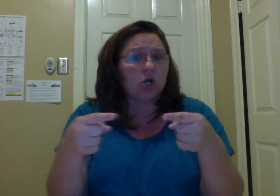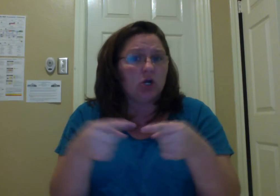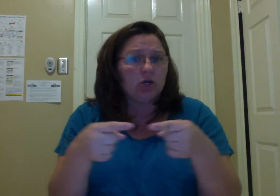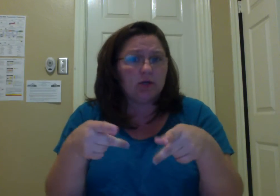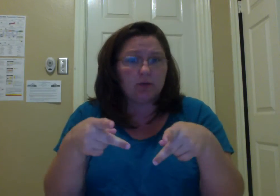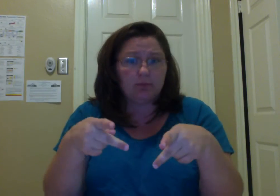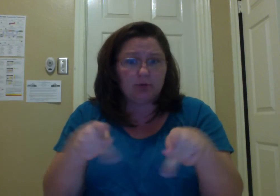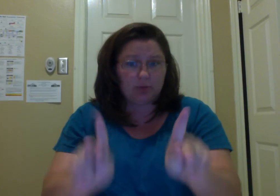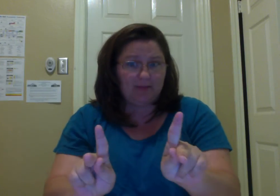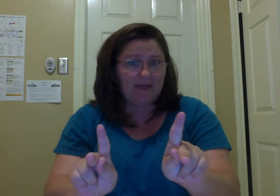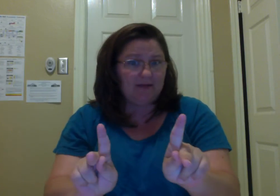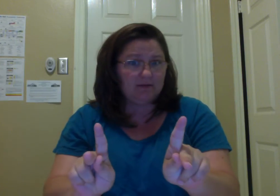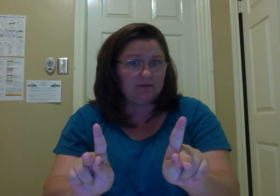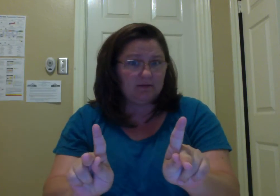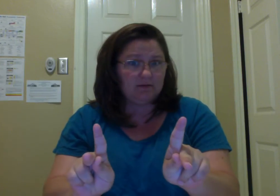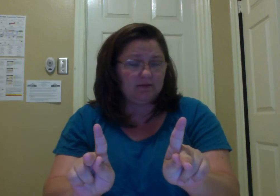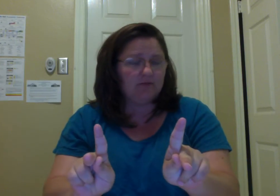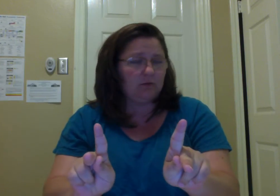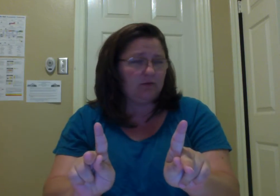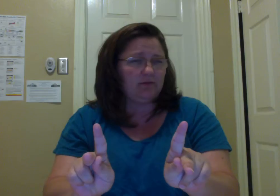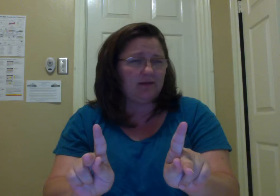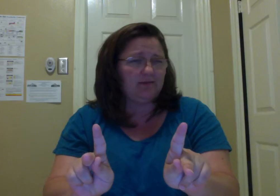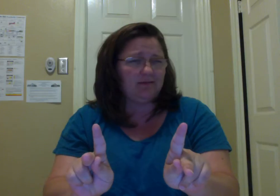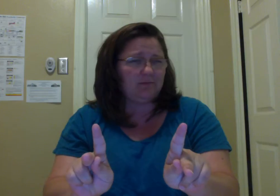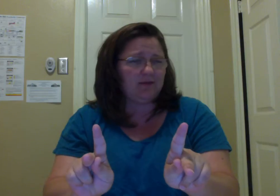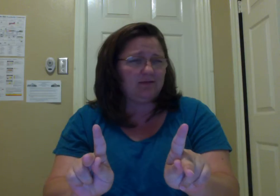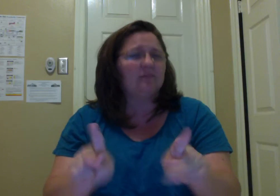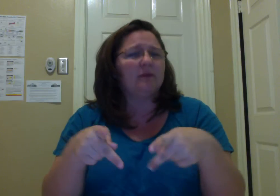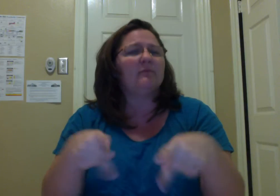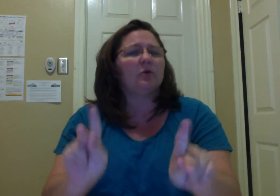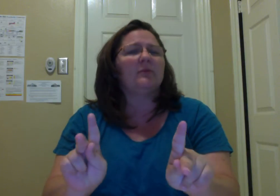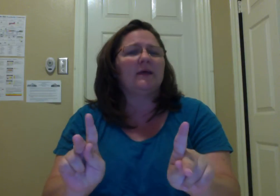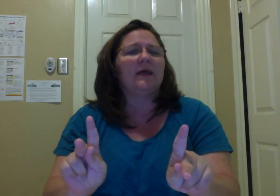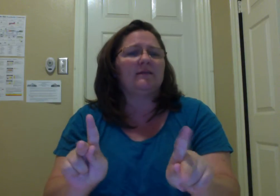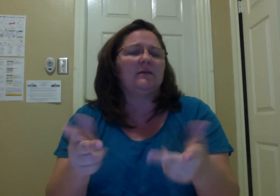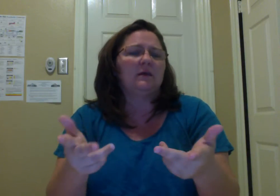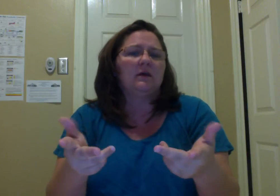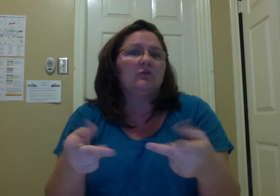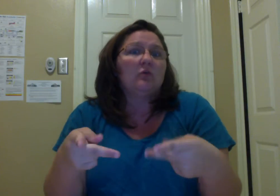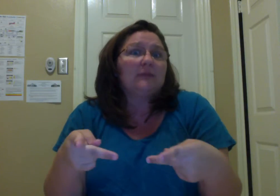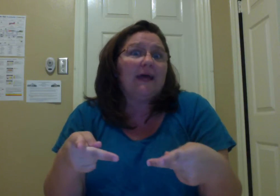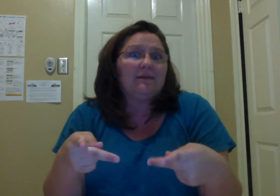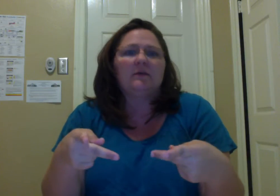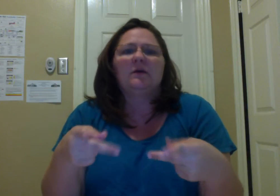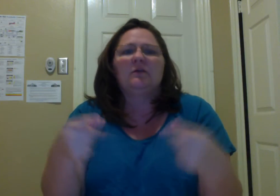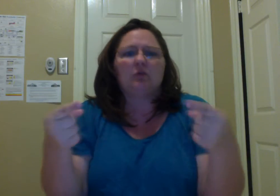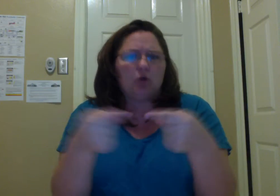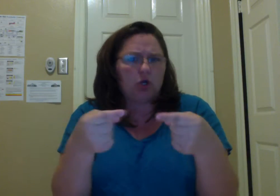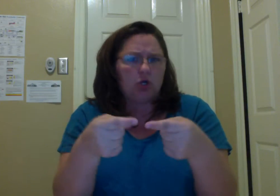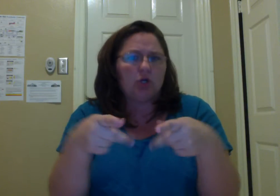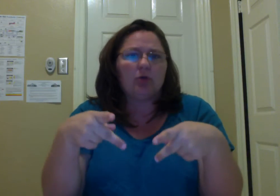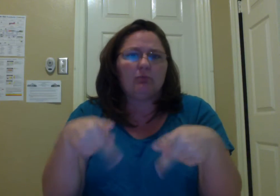hurt, permit. That's one of those signs that doesn't make sense, but it's permit as in don't let. So hurt,